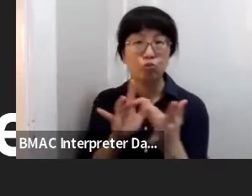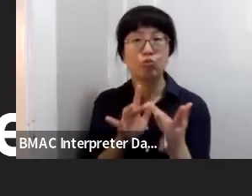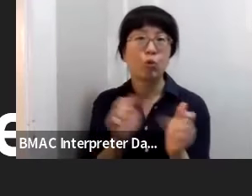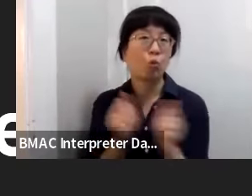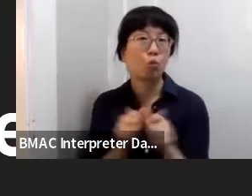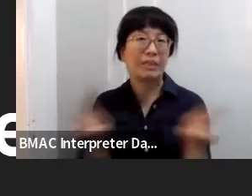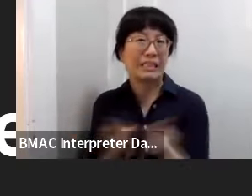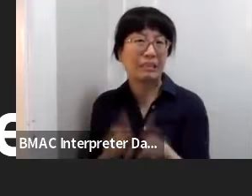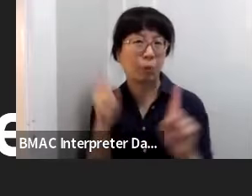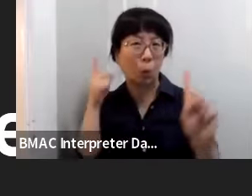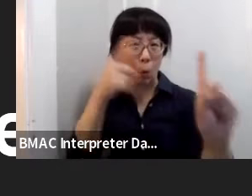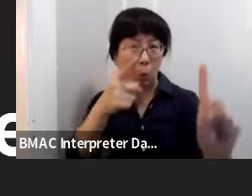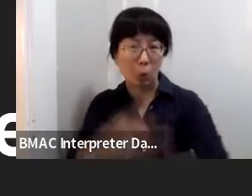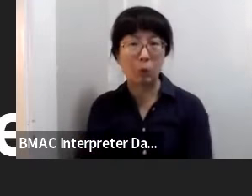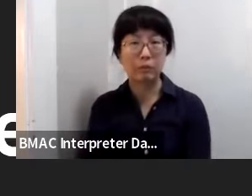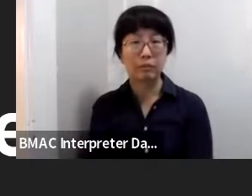goals. And